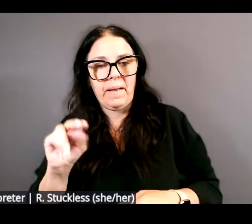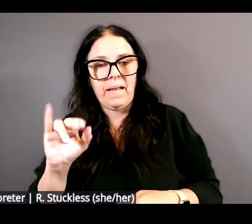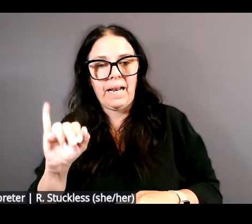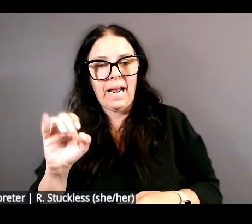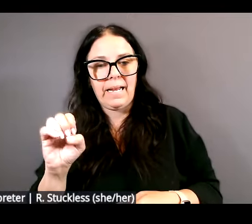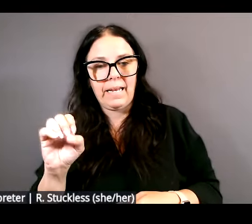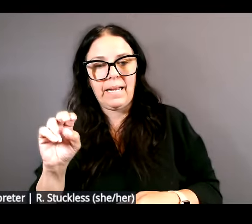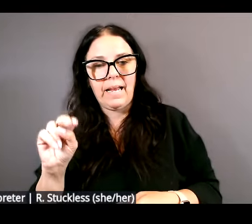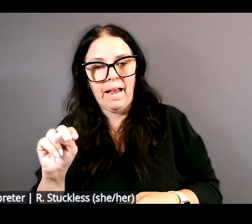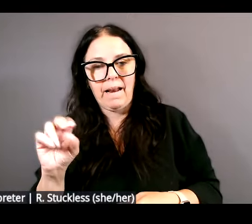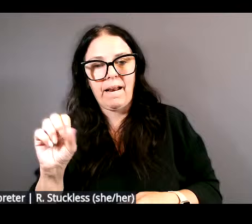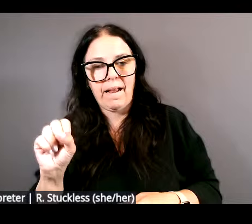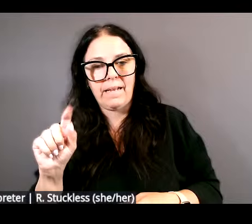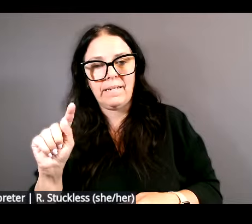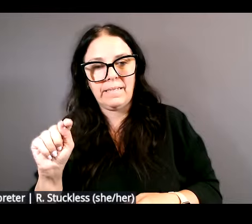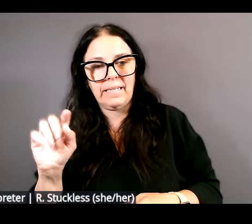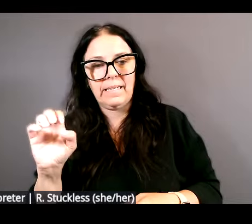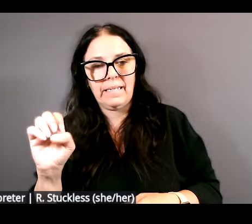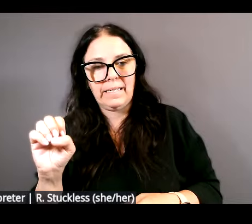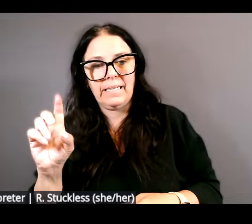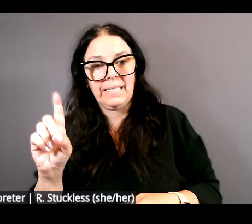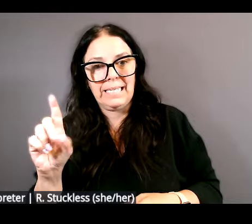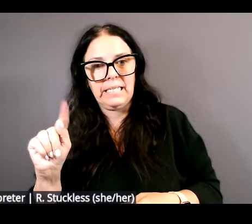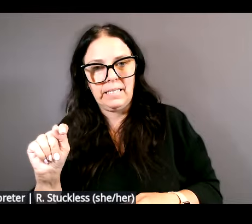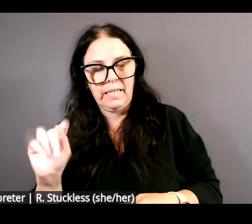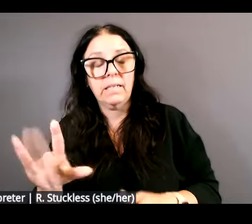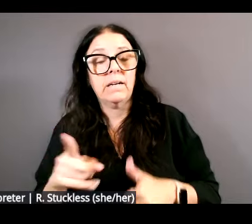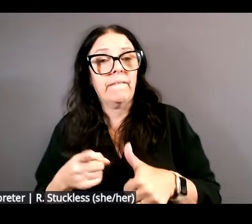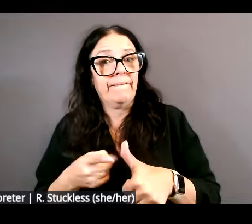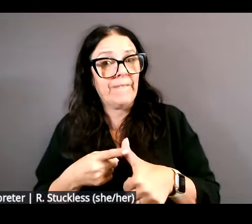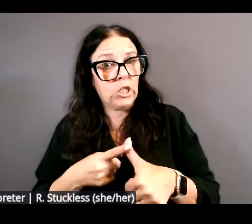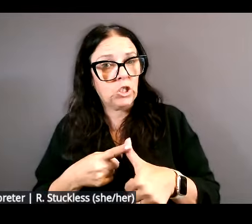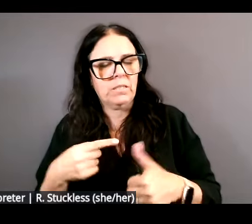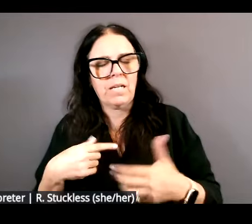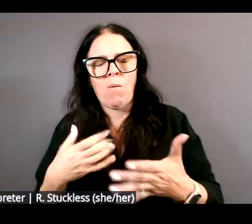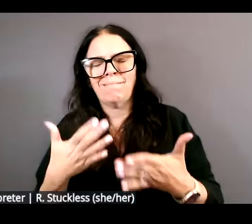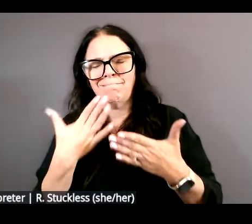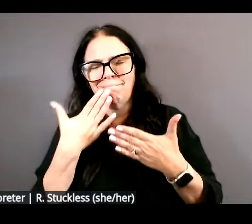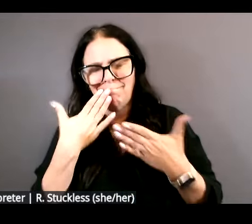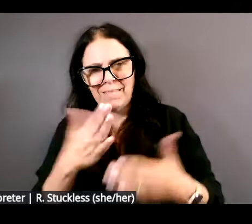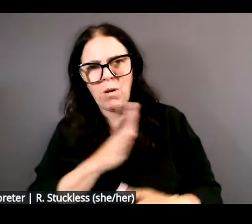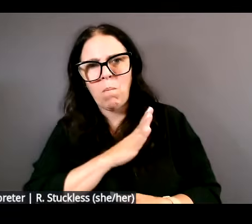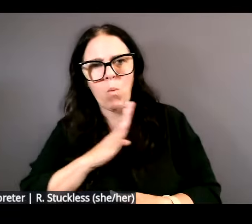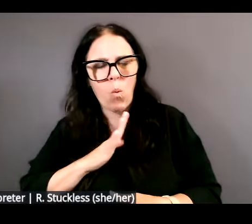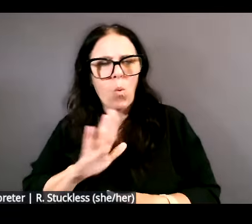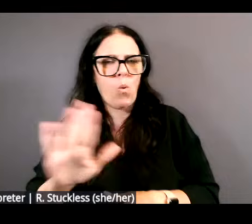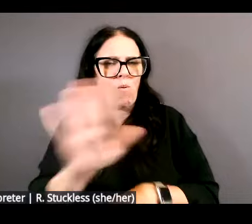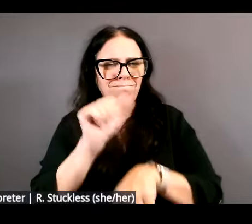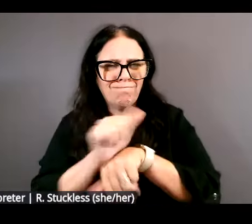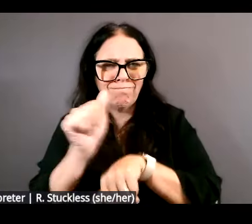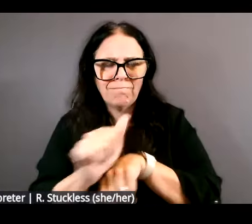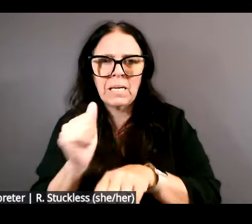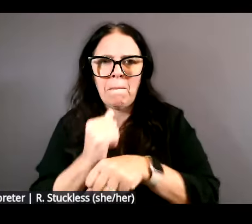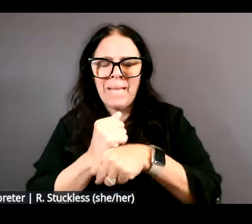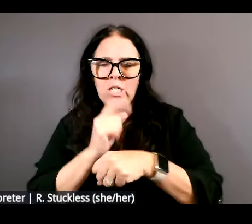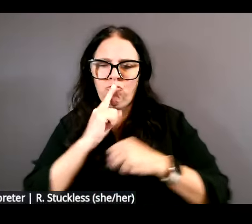Nienstedt. So briefly, I really applaud the board today for their due diligence in protecting all aspects of this